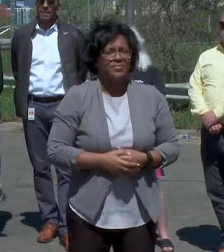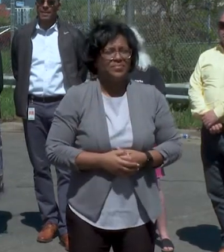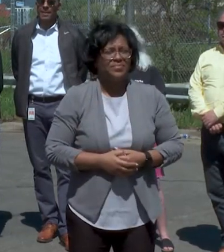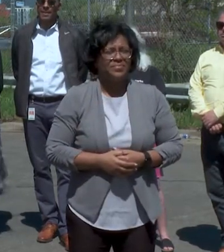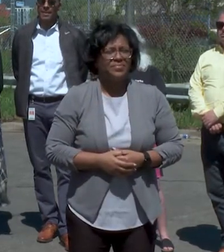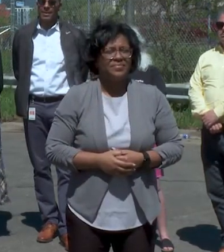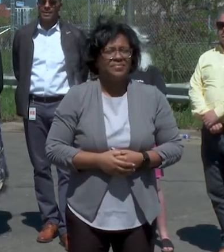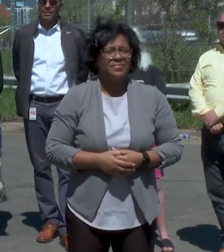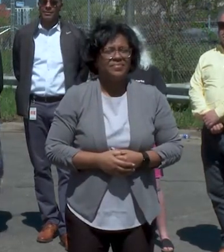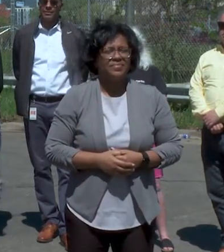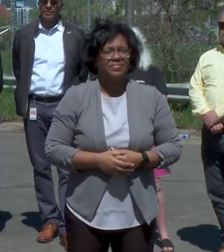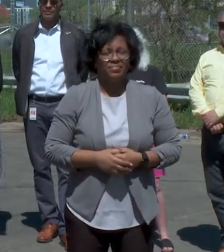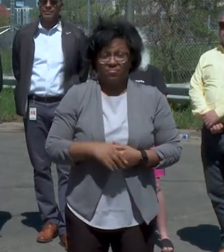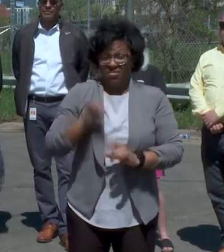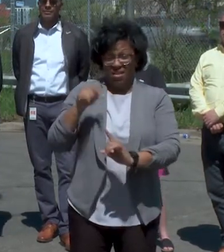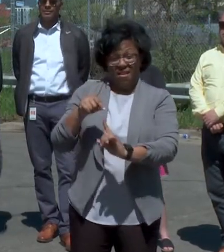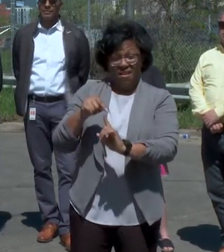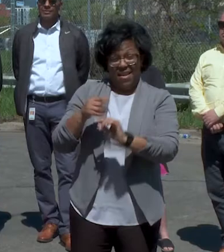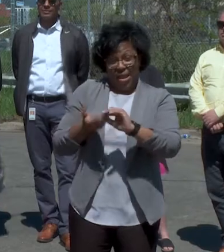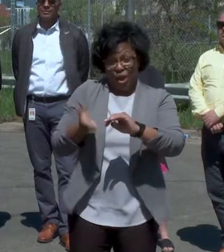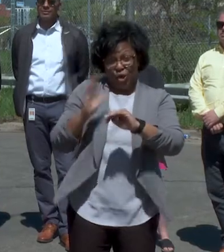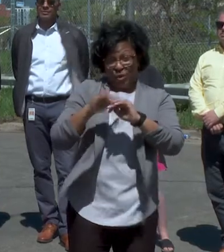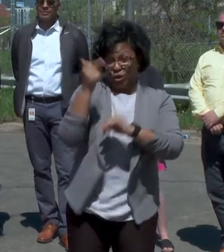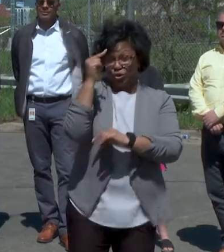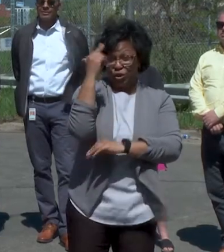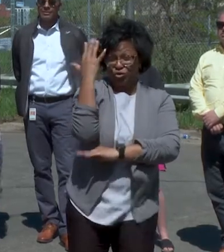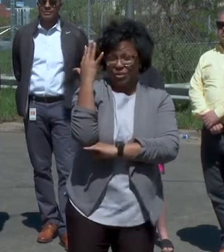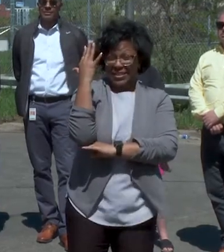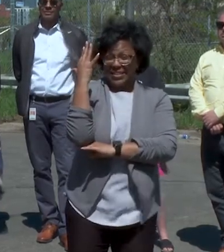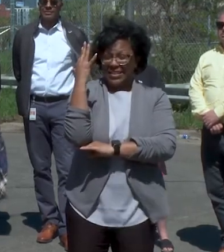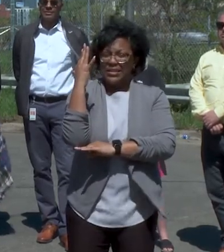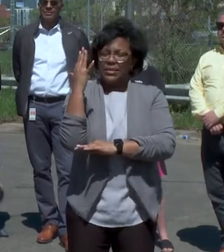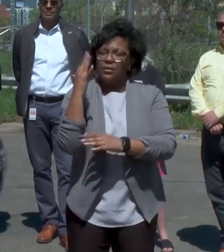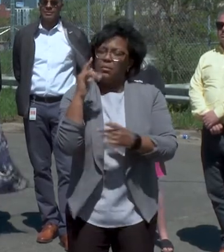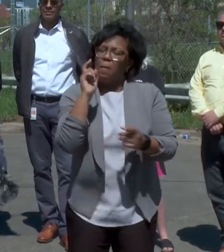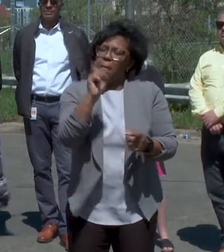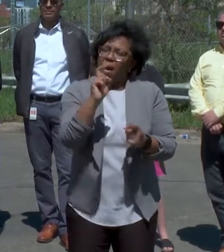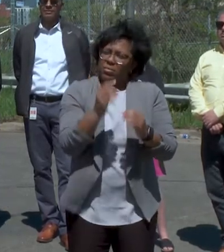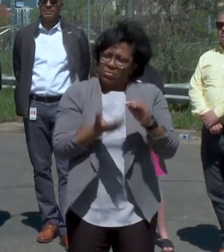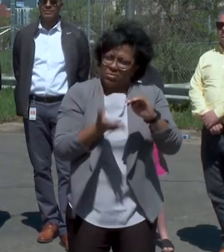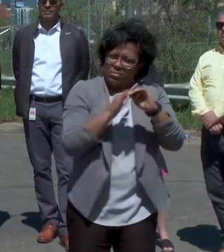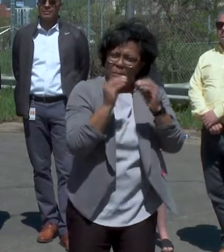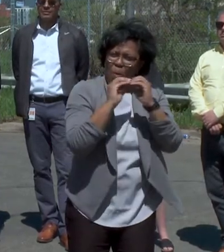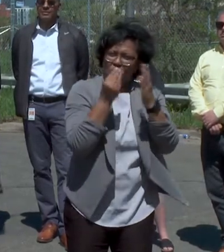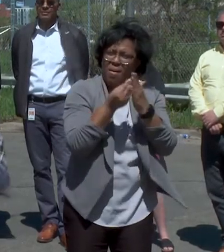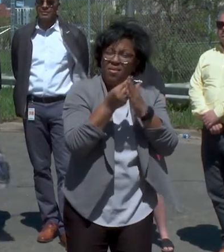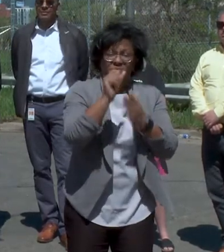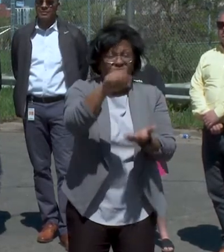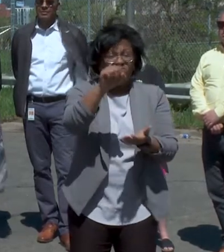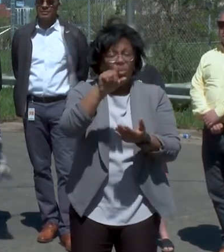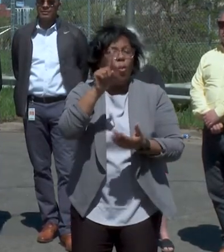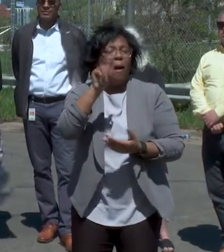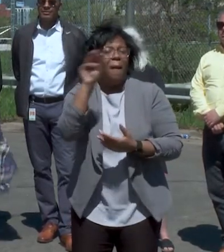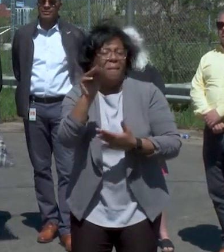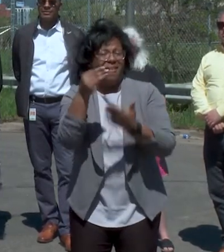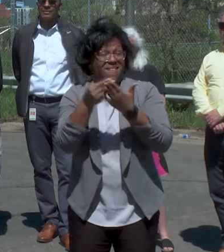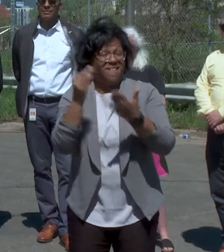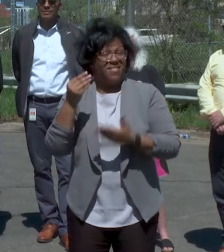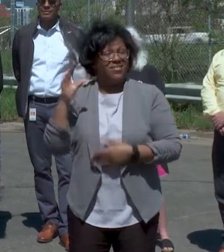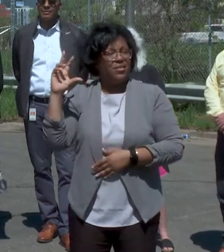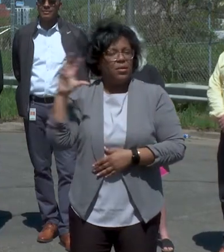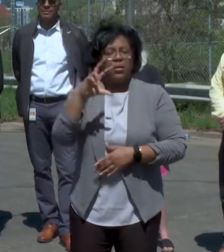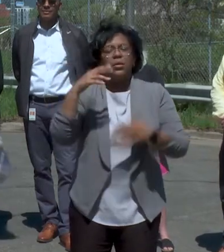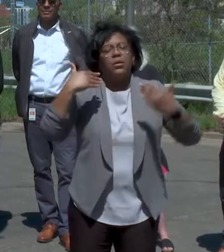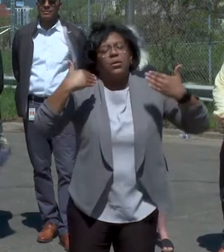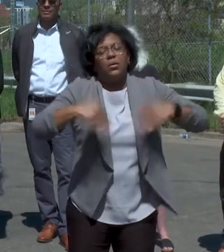tree canopy is going to require more funding. The mayor's proposed $1 million is a spectacular